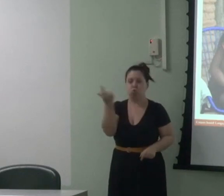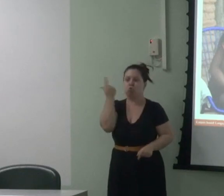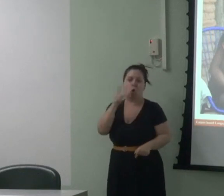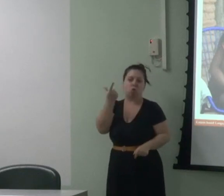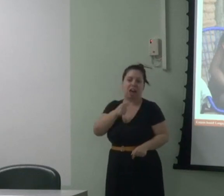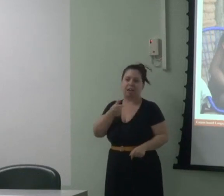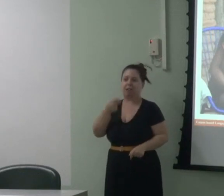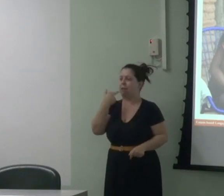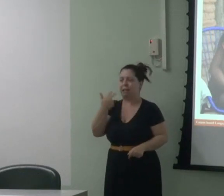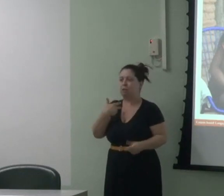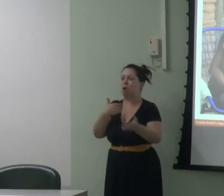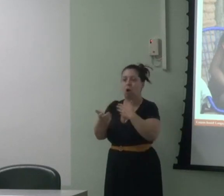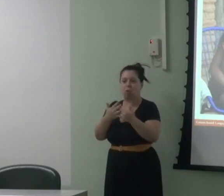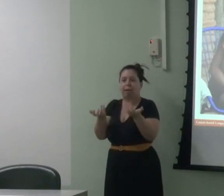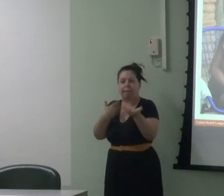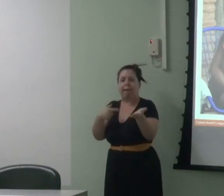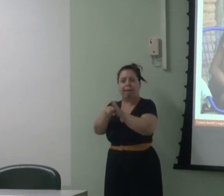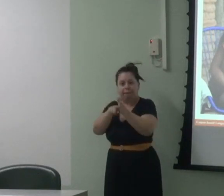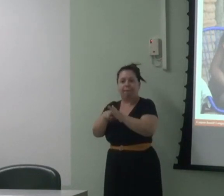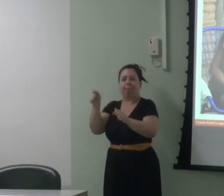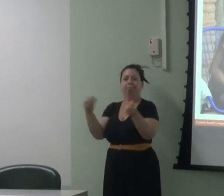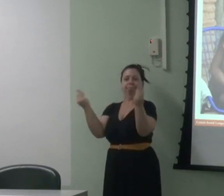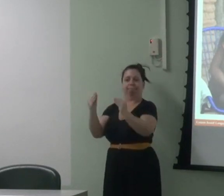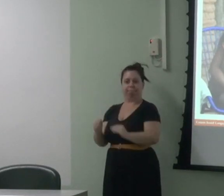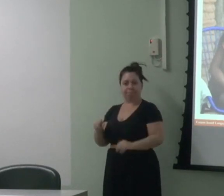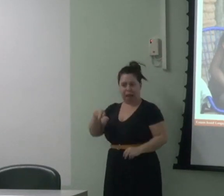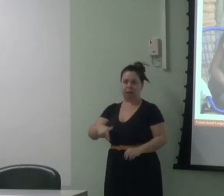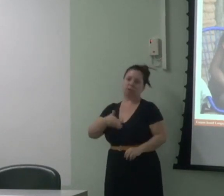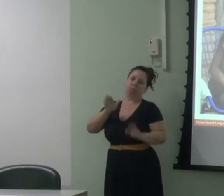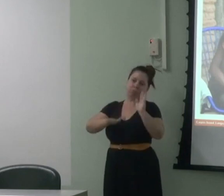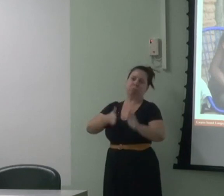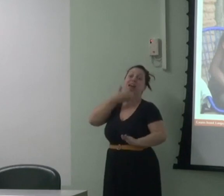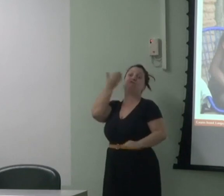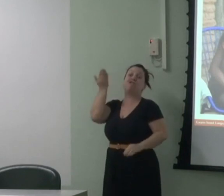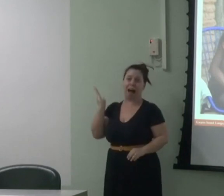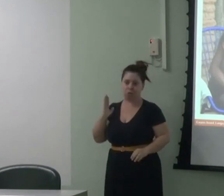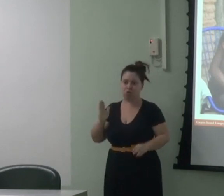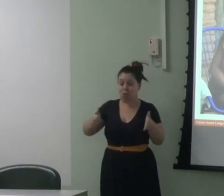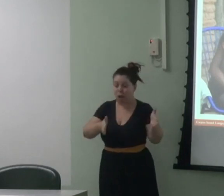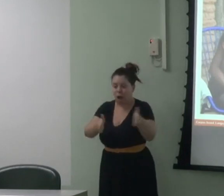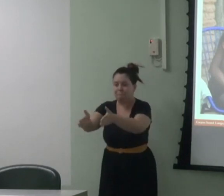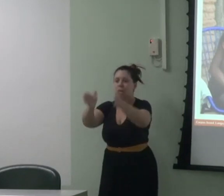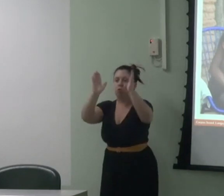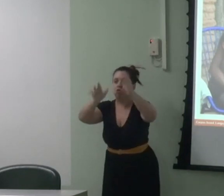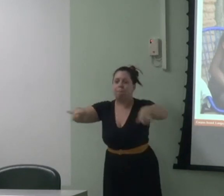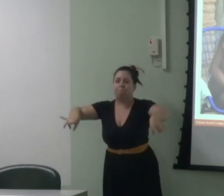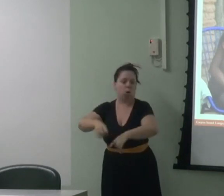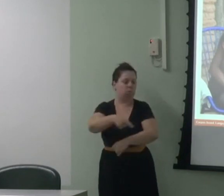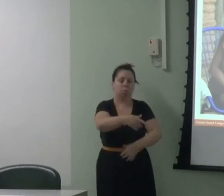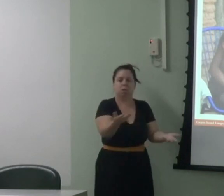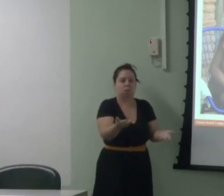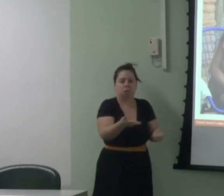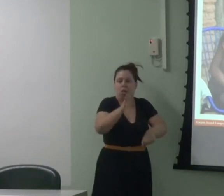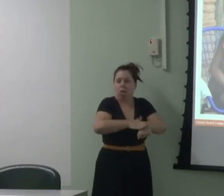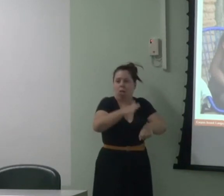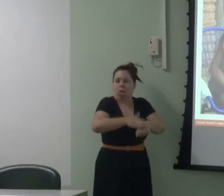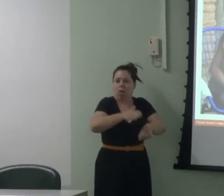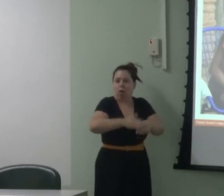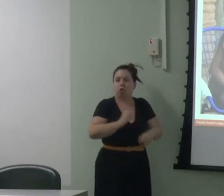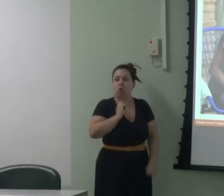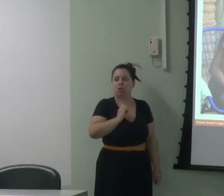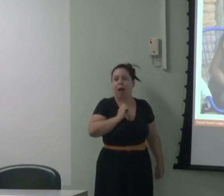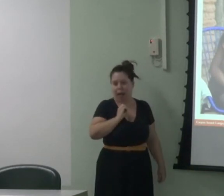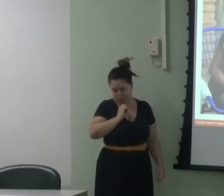procedures, so I assume it's easier to do it within such a framework rather than